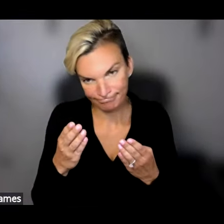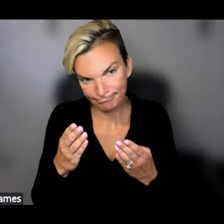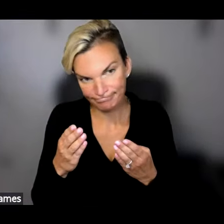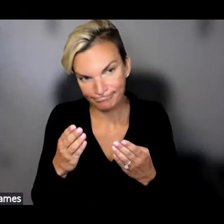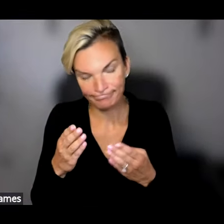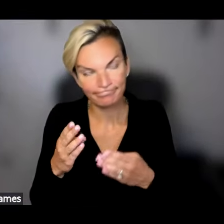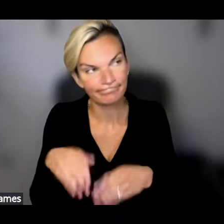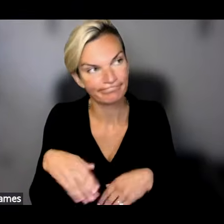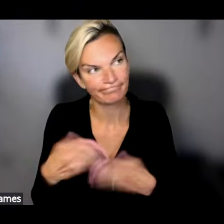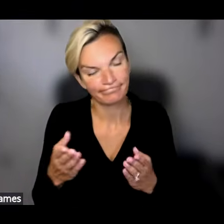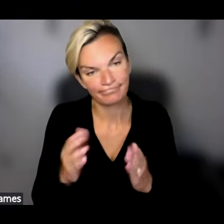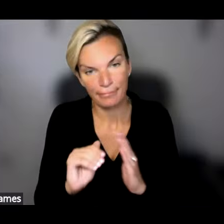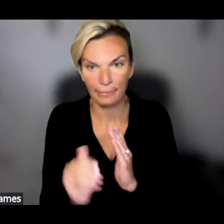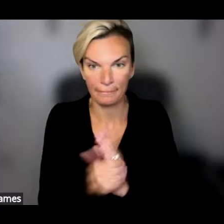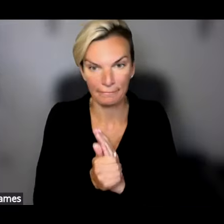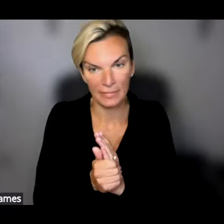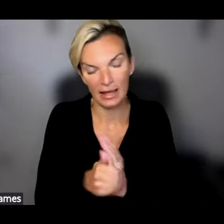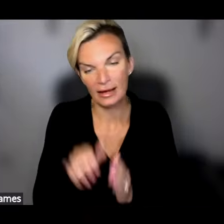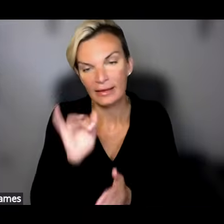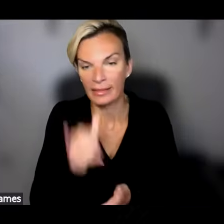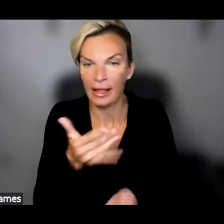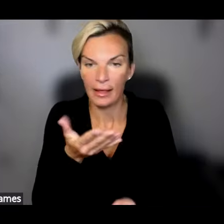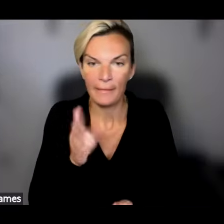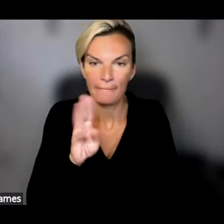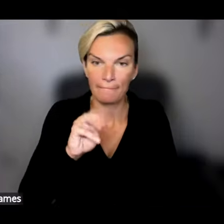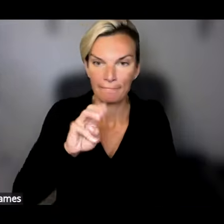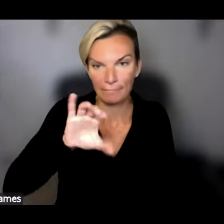proposal to amend the Michigan Campaign Finance Act